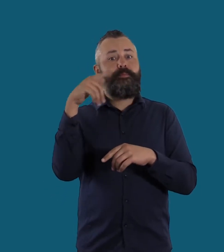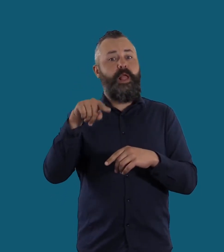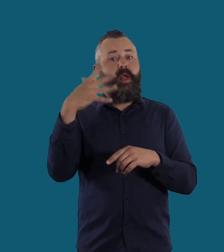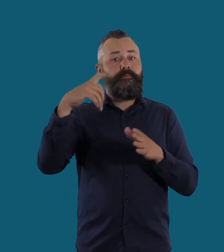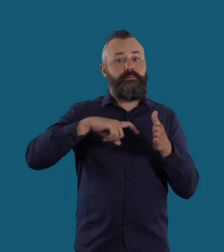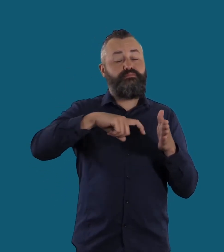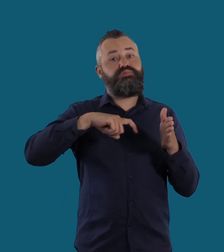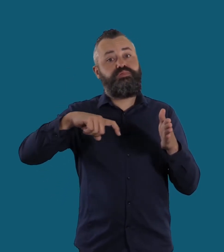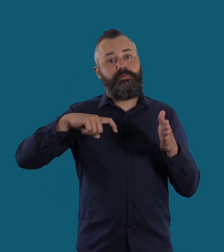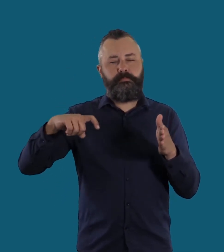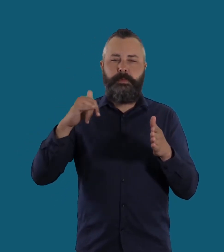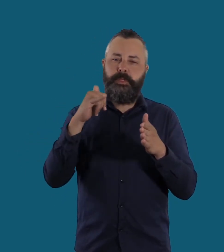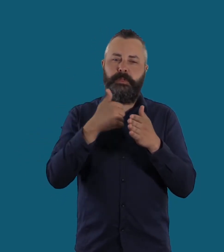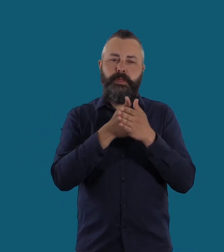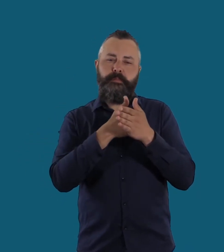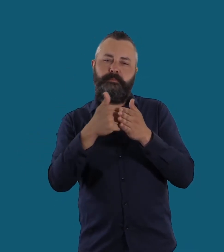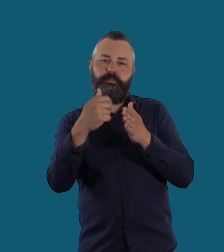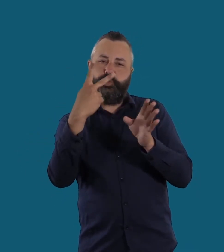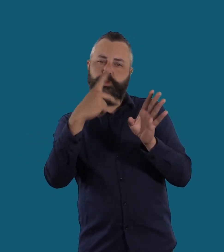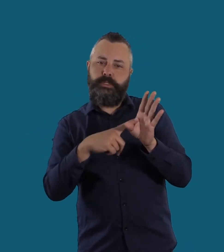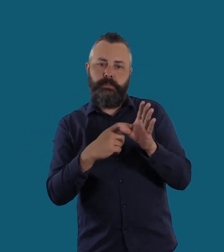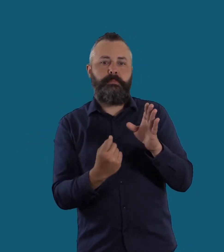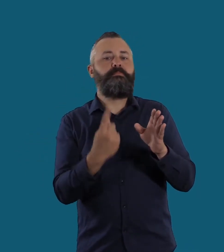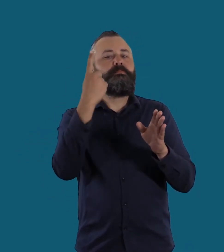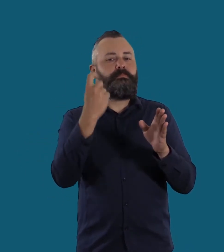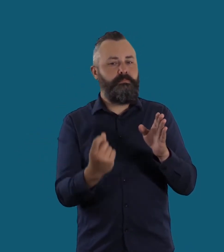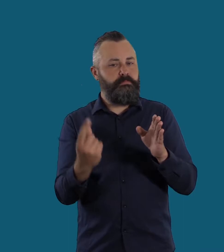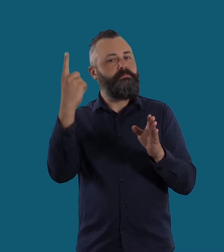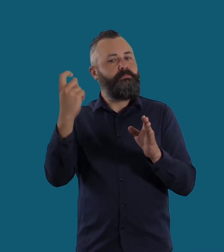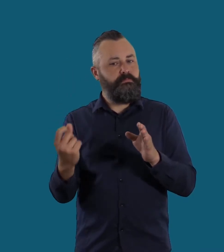Earthquakes above magnitude 5.5 occur on average every 2 years.